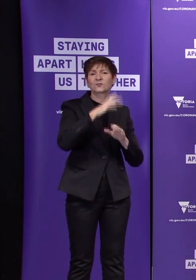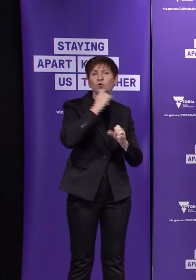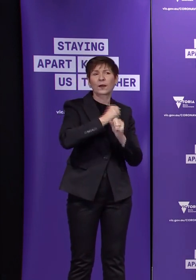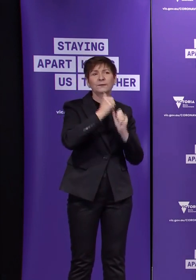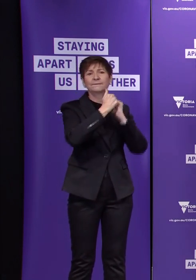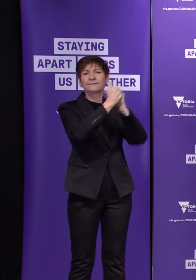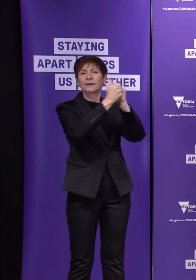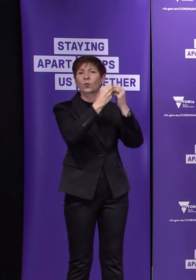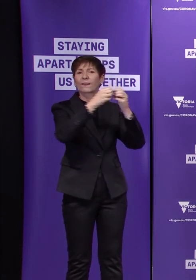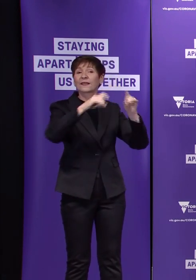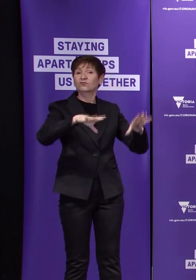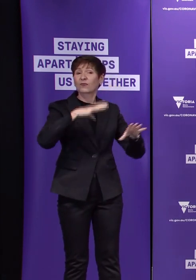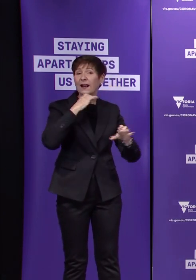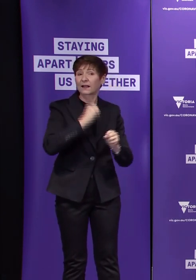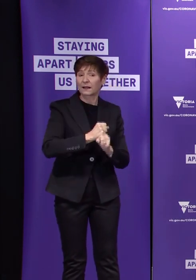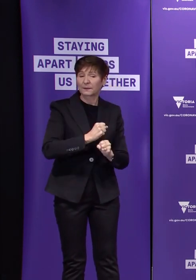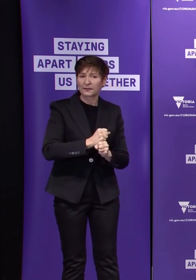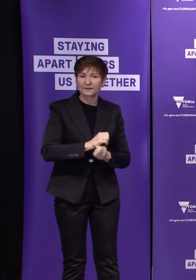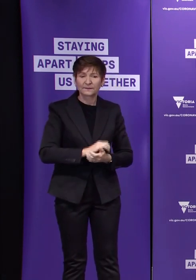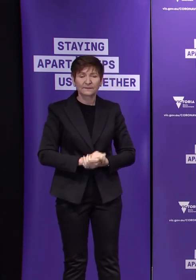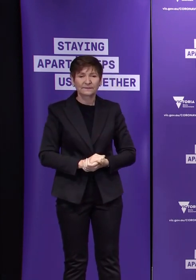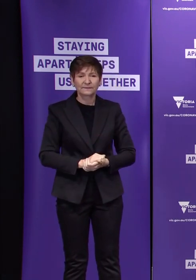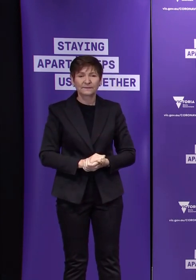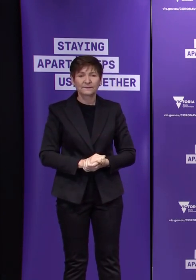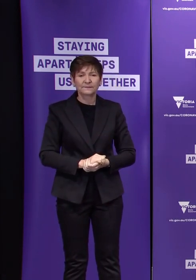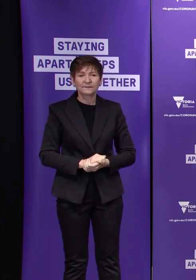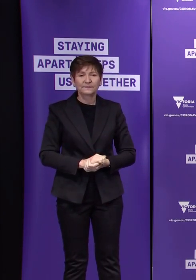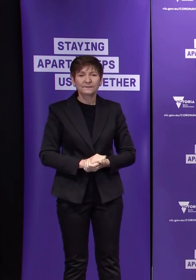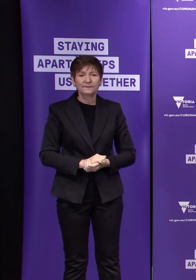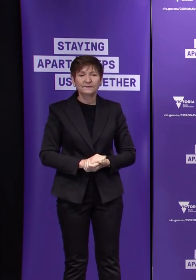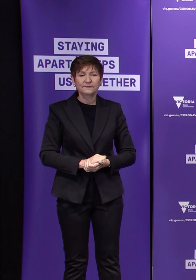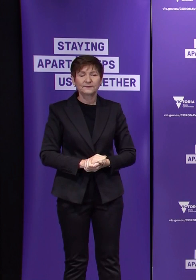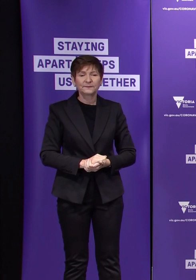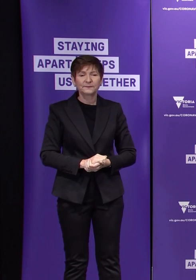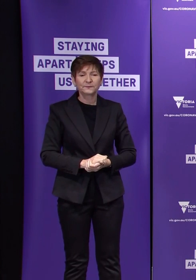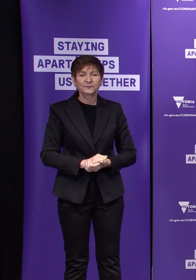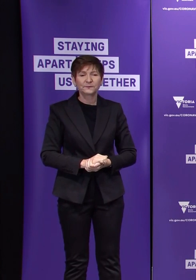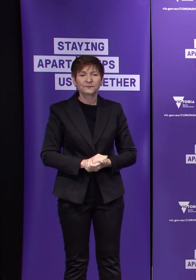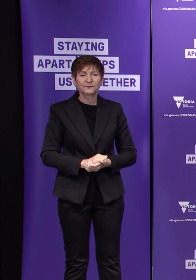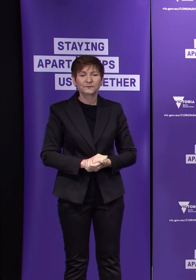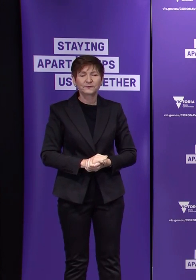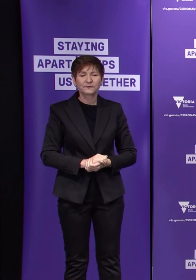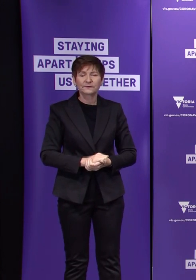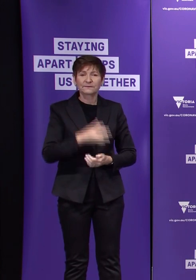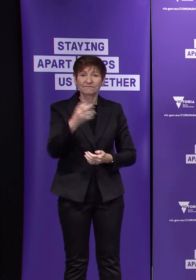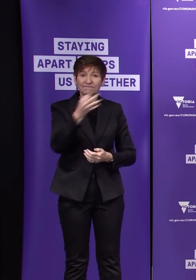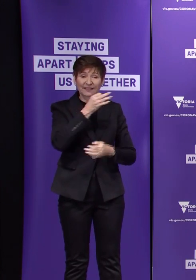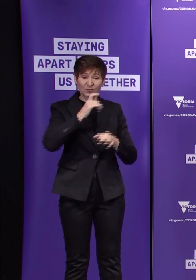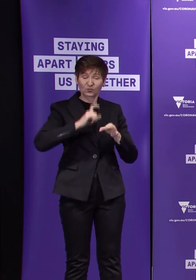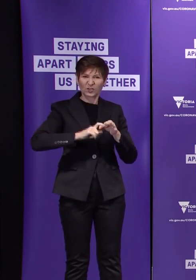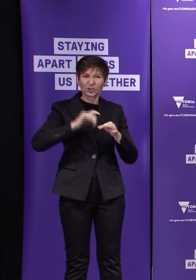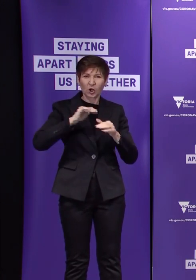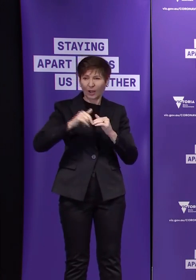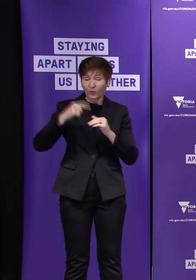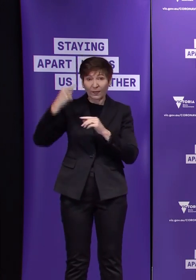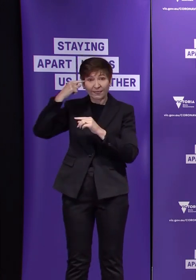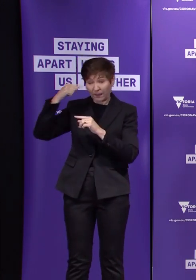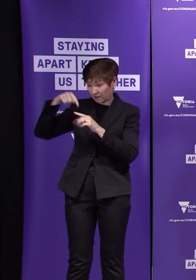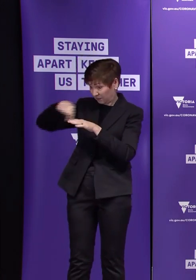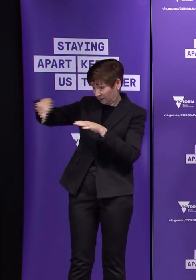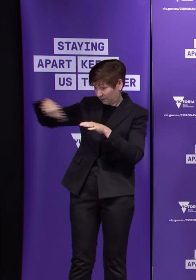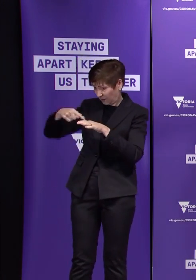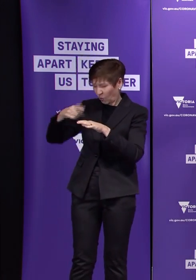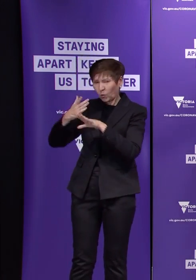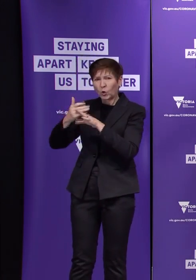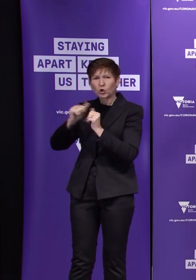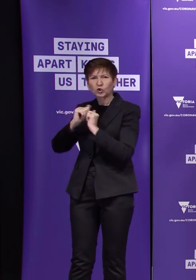work effectively together, given there's been a bit of friction over the past few days, well documented? Look, whether